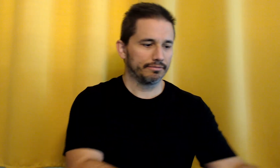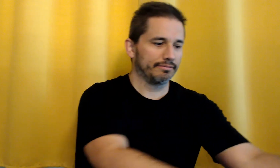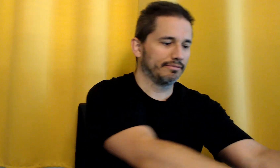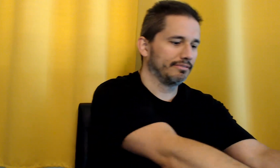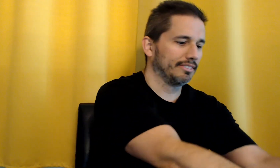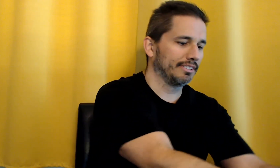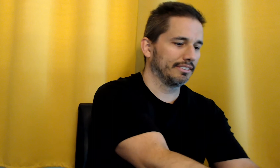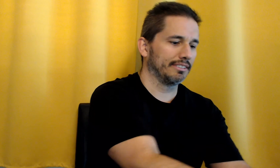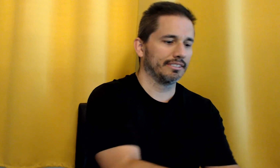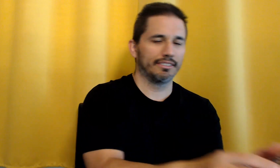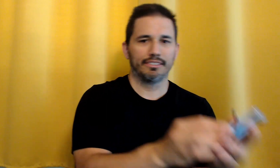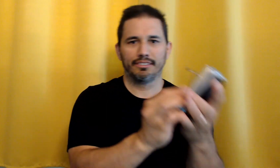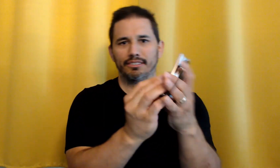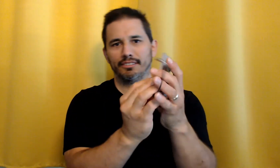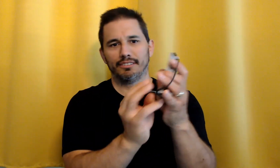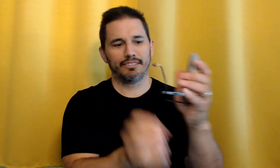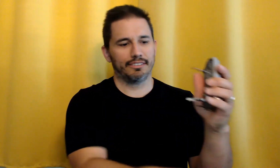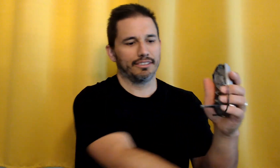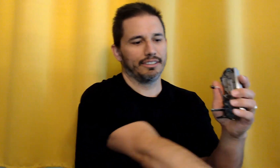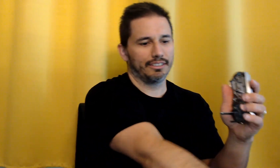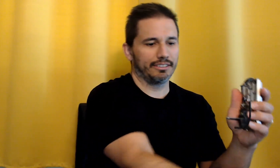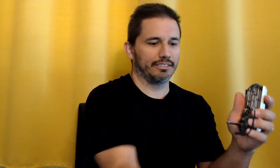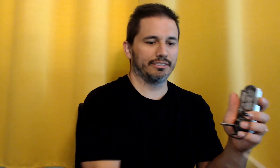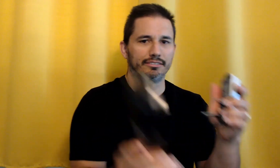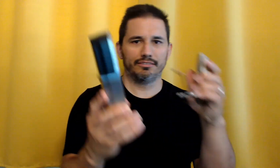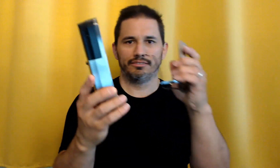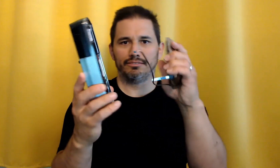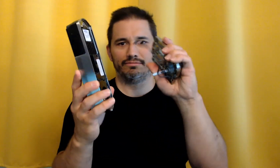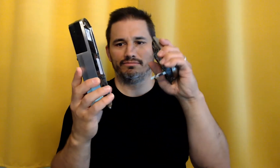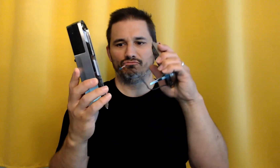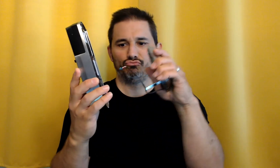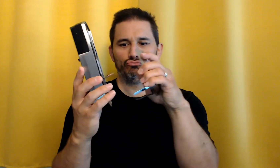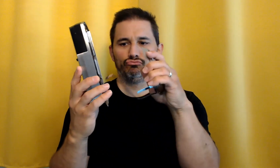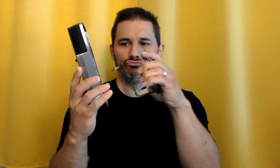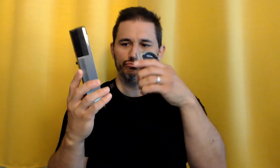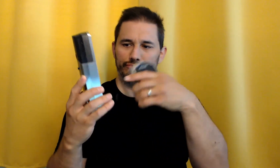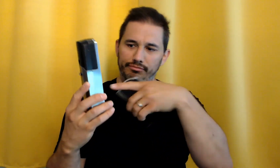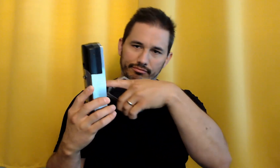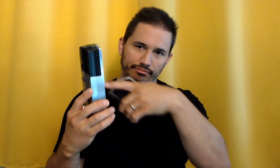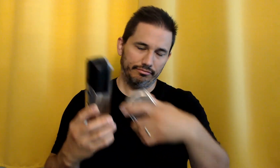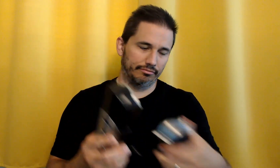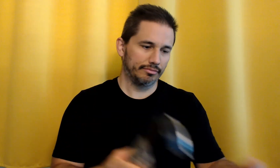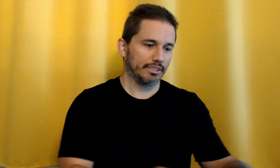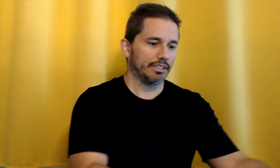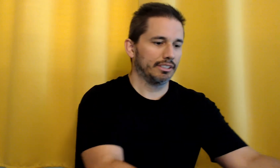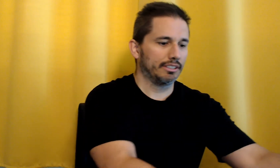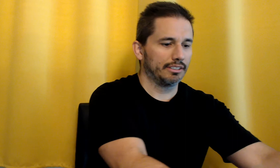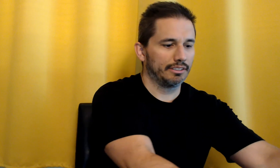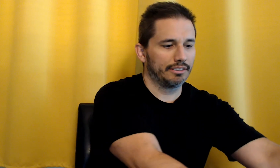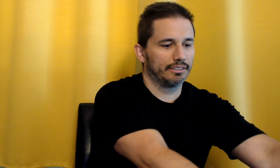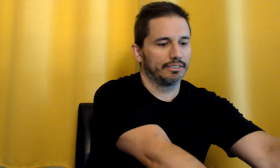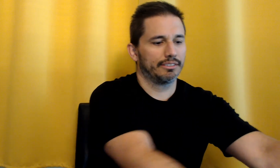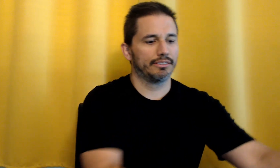completely uninstalled it, and I noticed that the connection of the wires wasn't up to snuff.